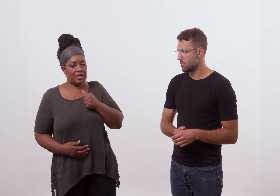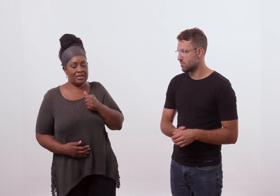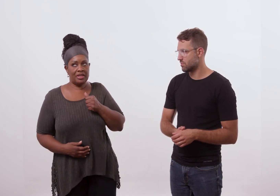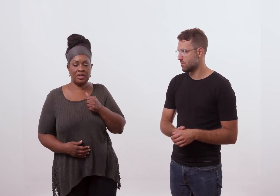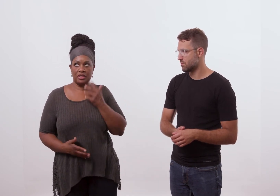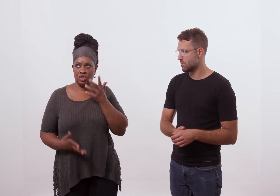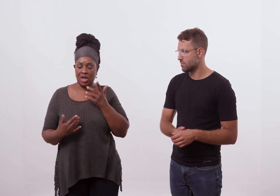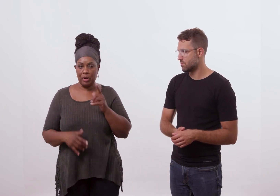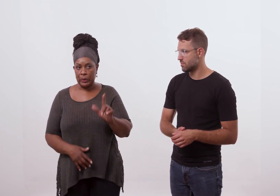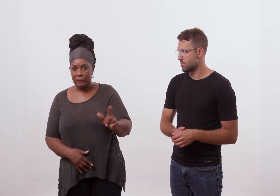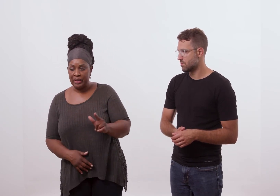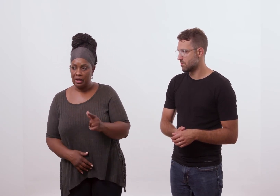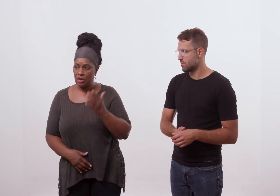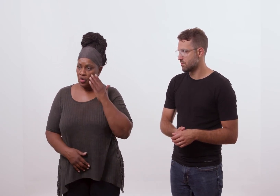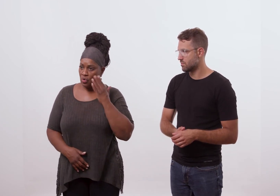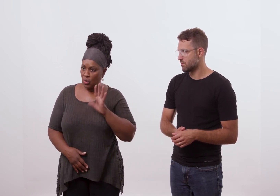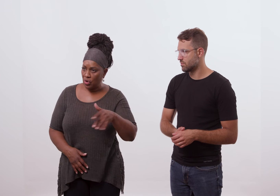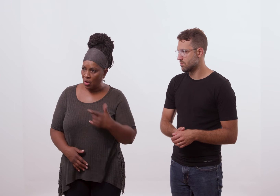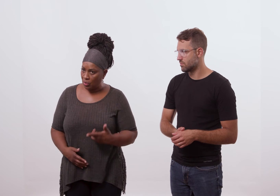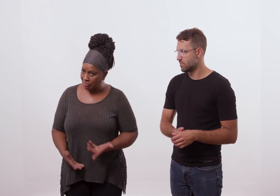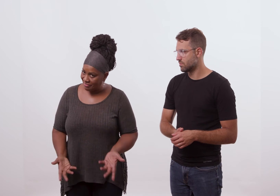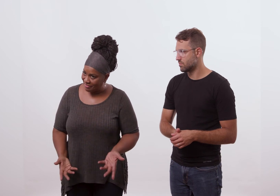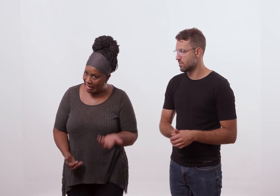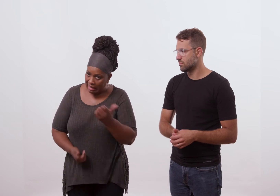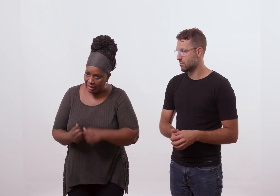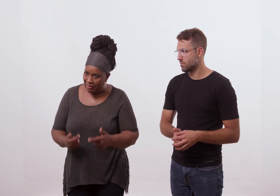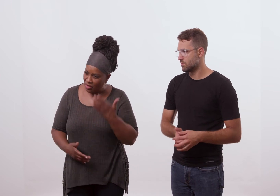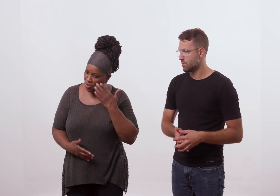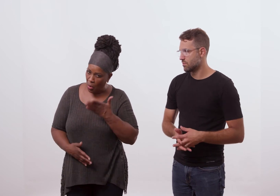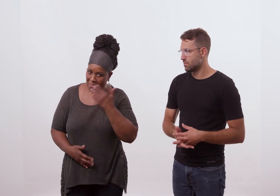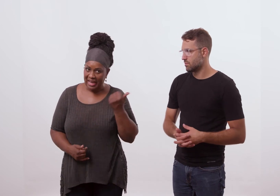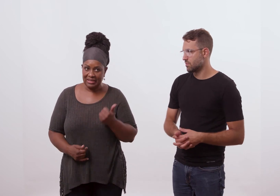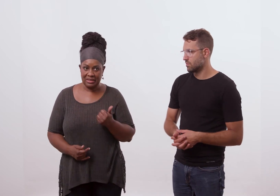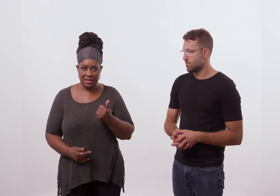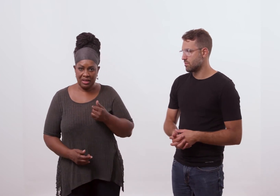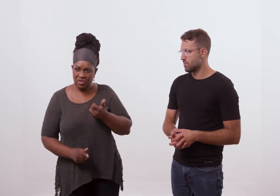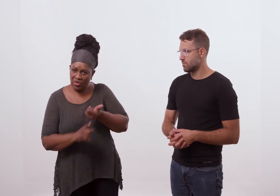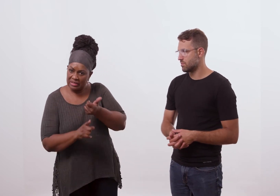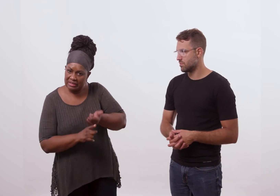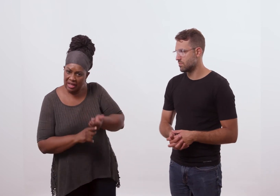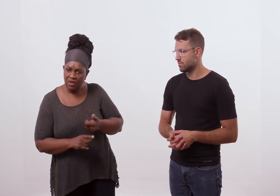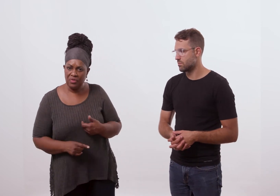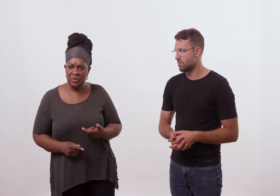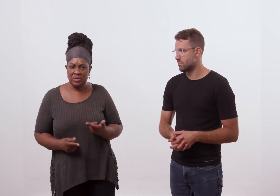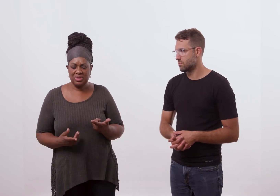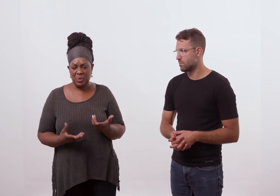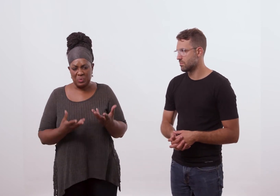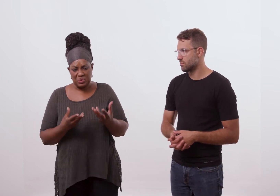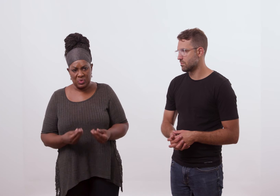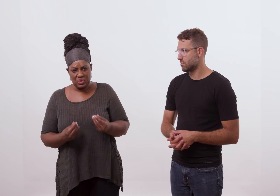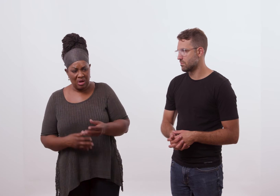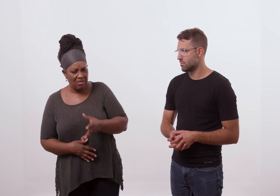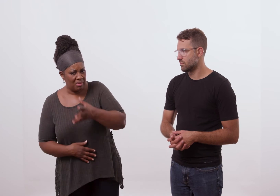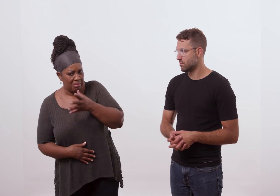Shame on you, Leetah. Don't you know your own mind? About anything? She is so delicate, Mother.